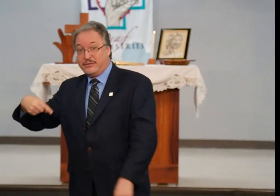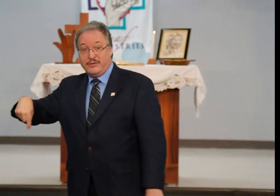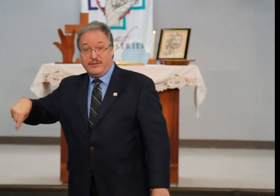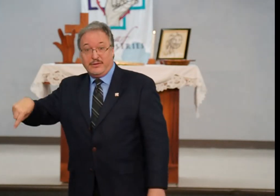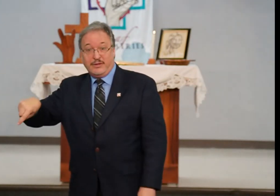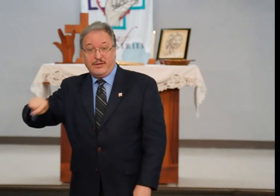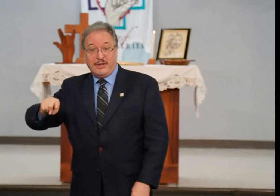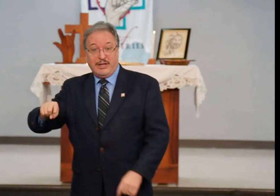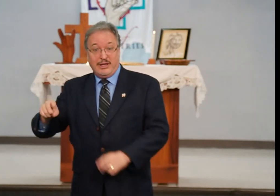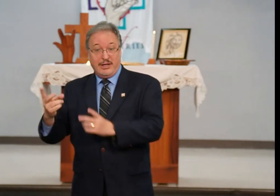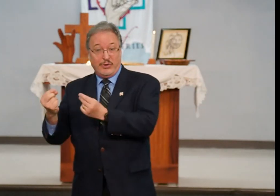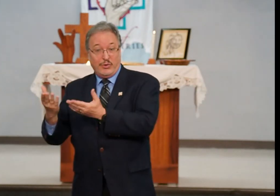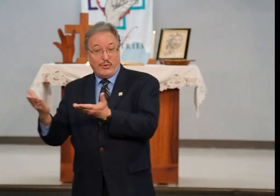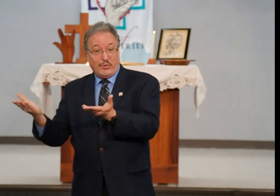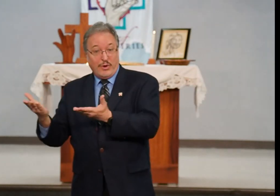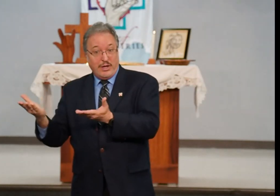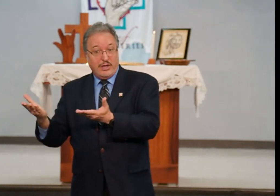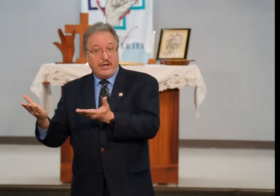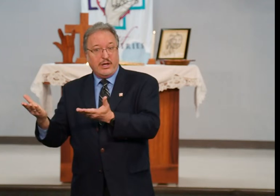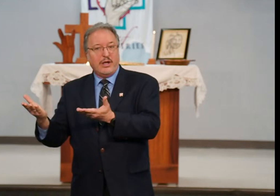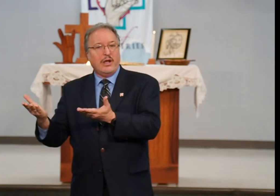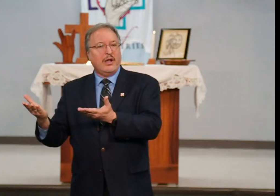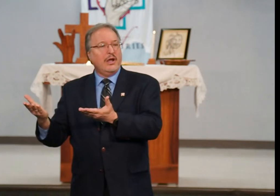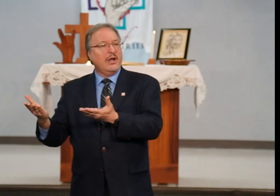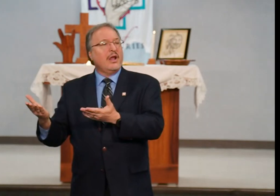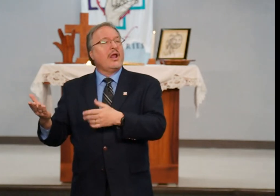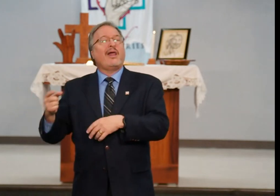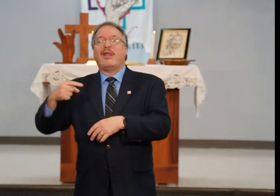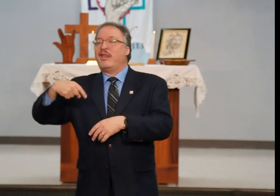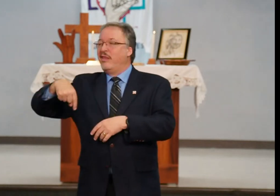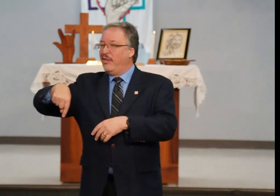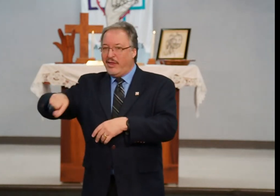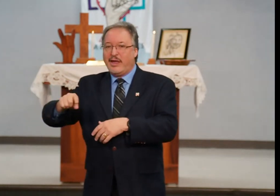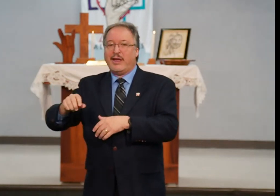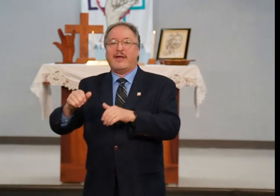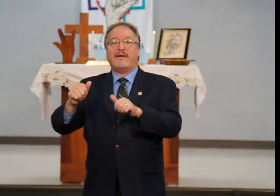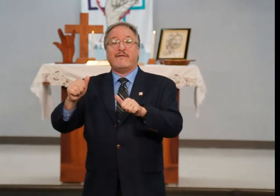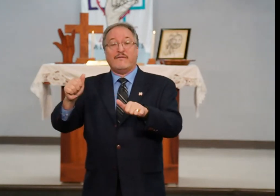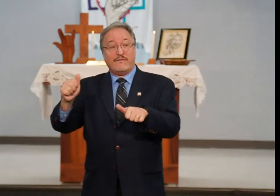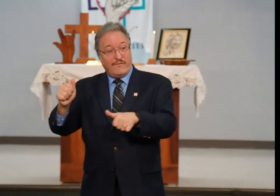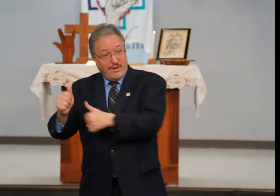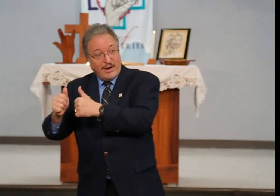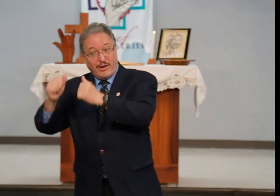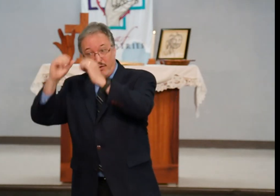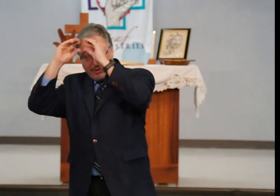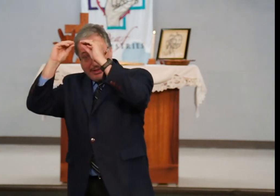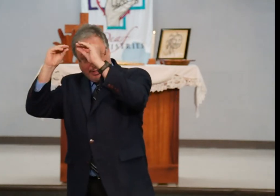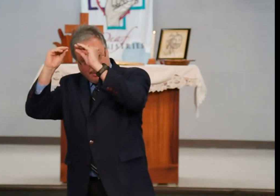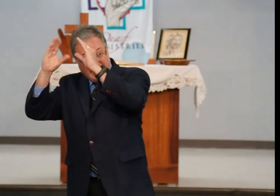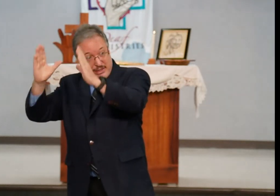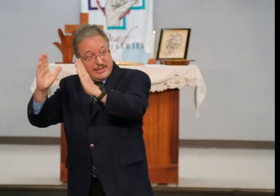the disciples who traveled with Jesus, but there were women.